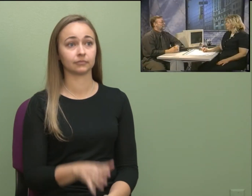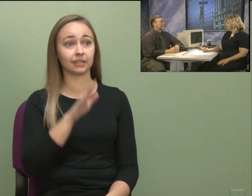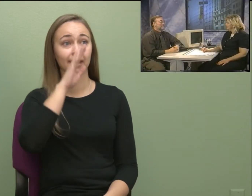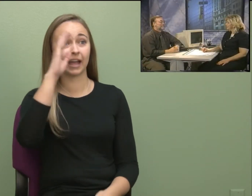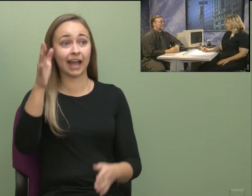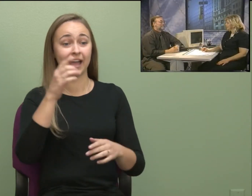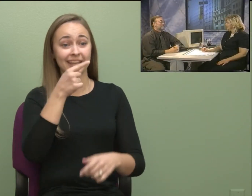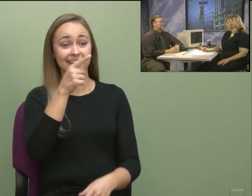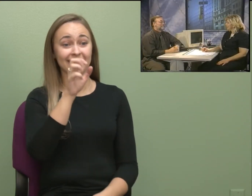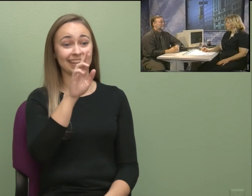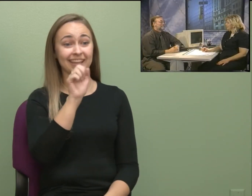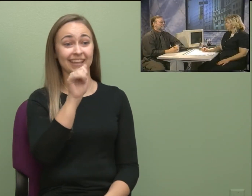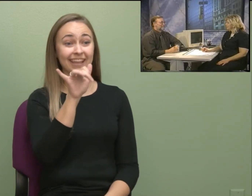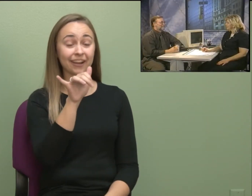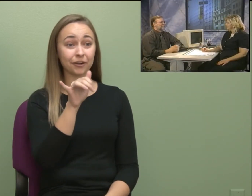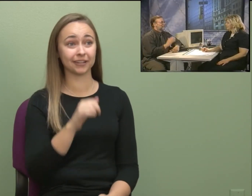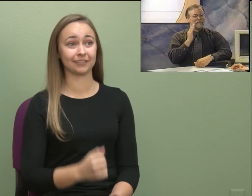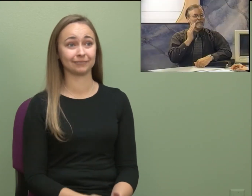Hi, Gary.